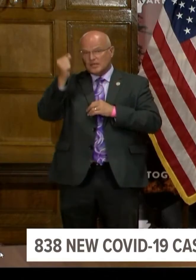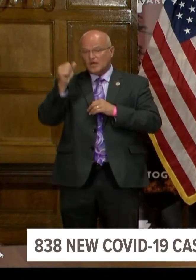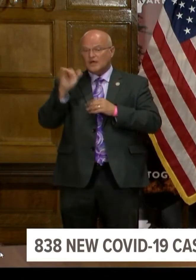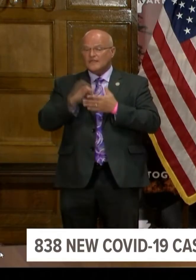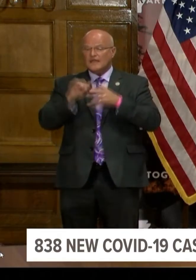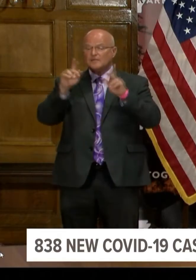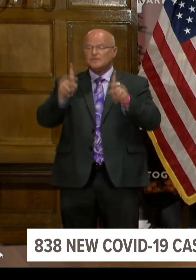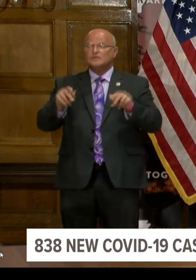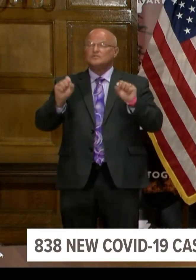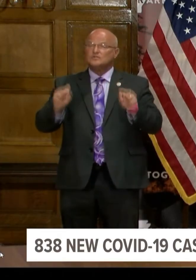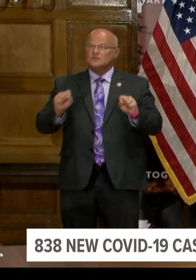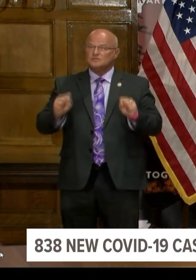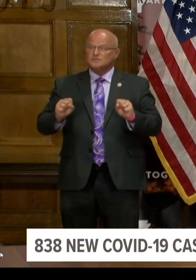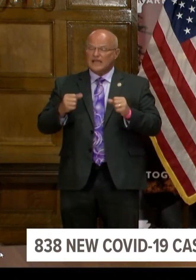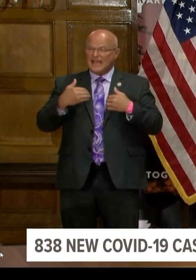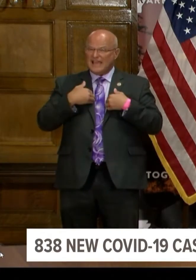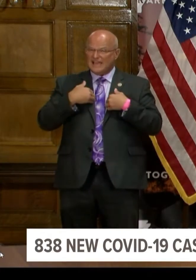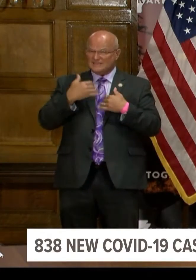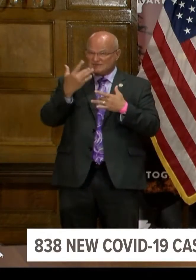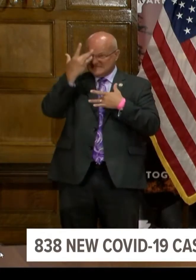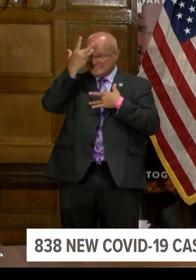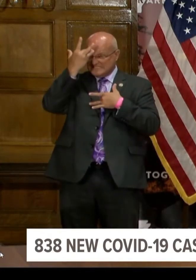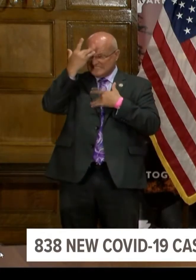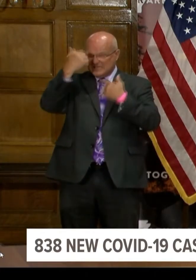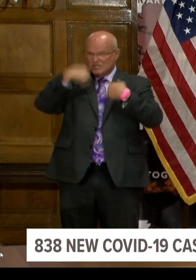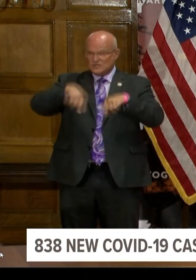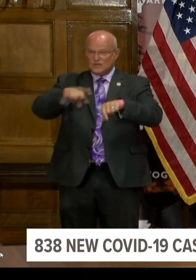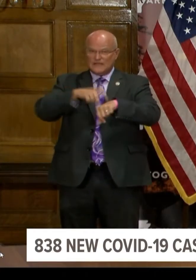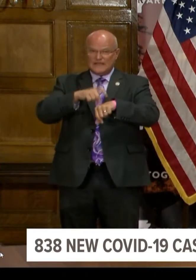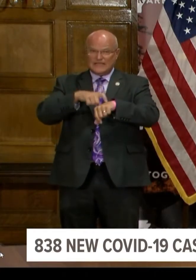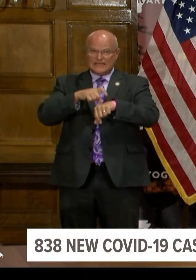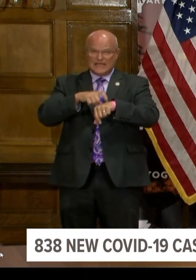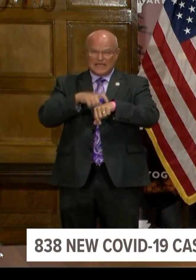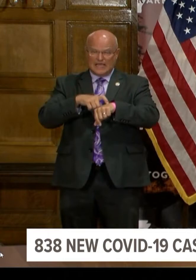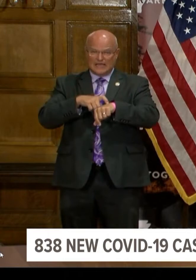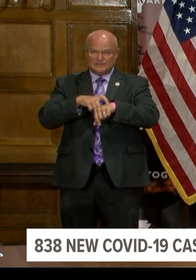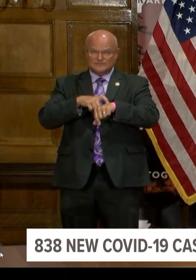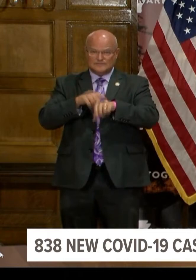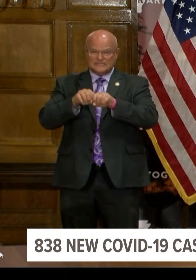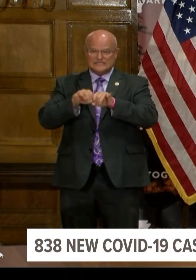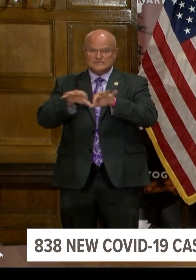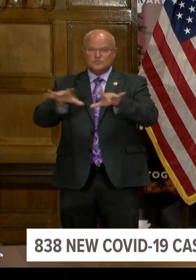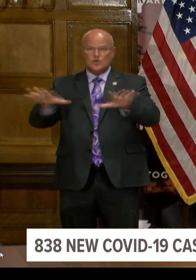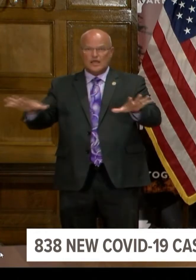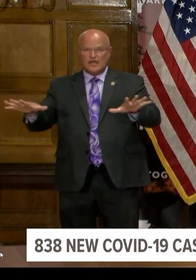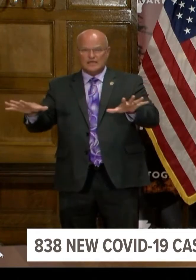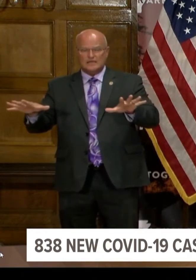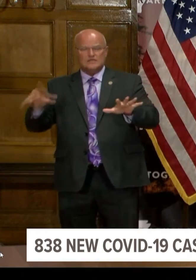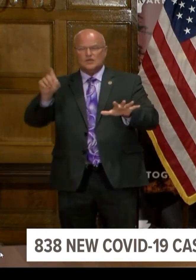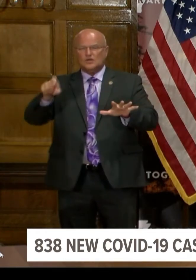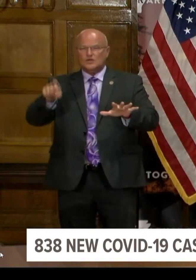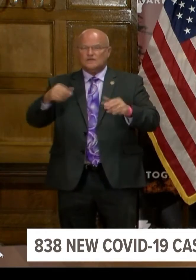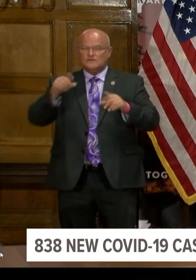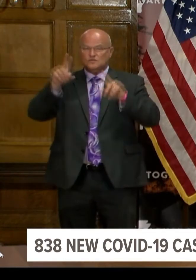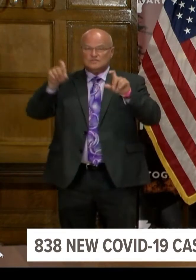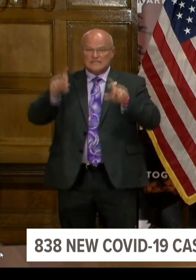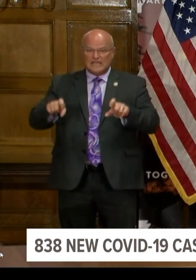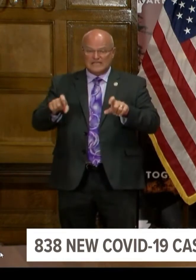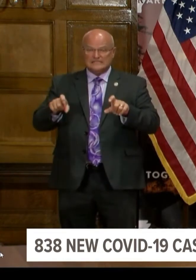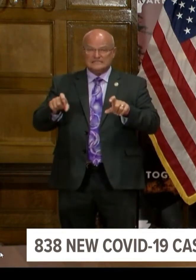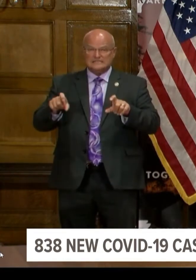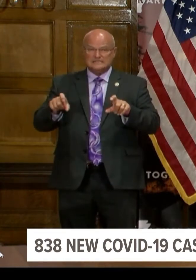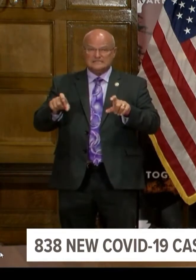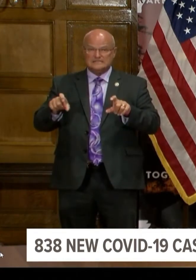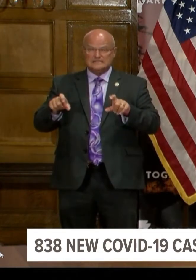individual could be potentially infectious during that period of time. So again, I want to stress the importance of, if you get the